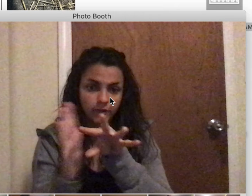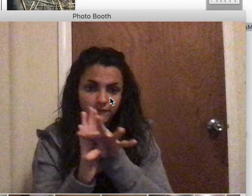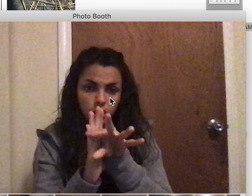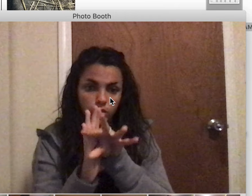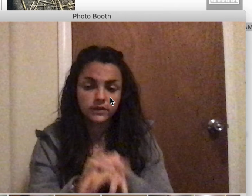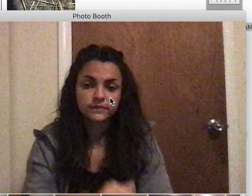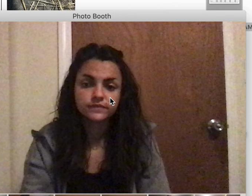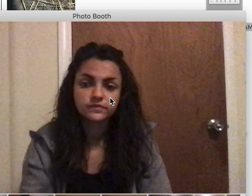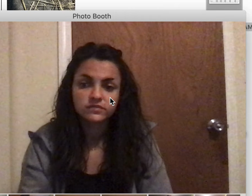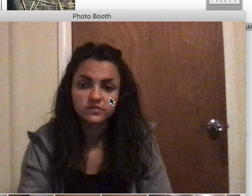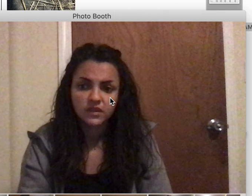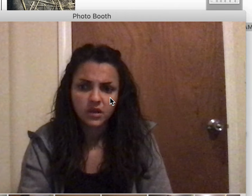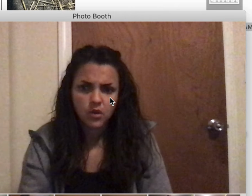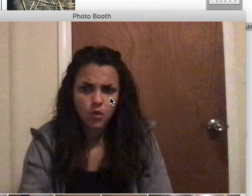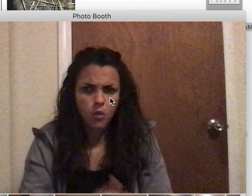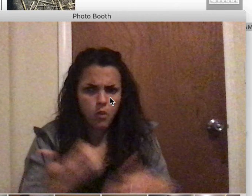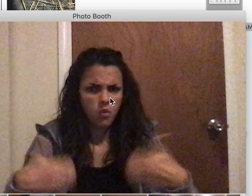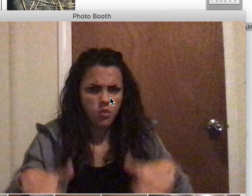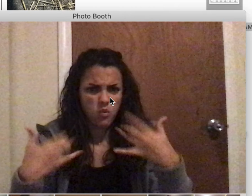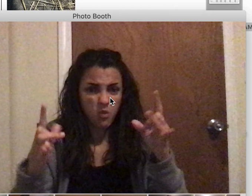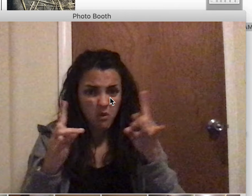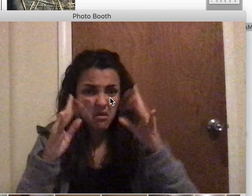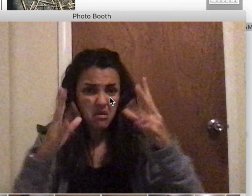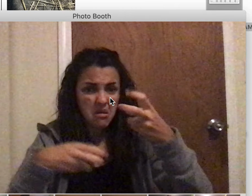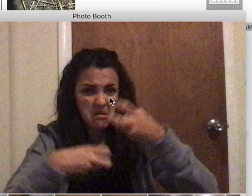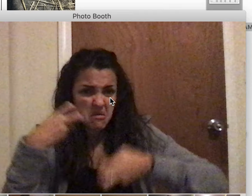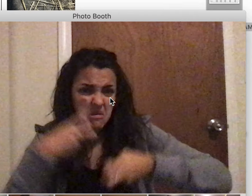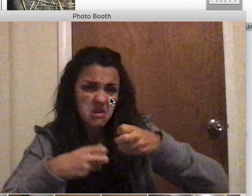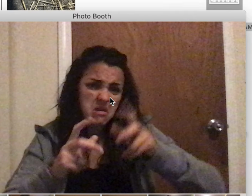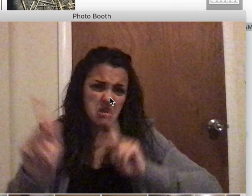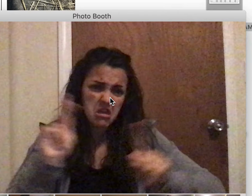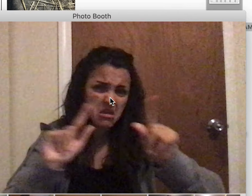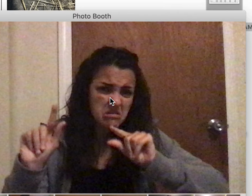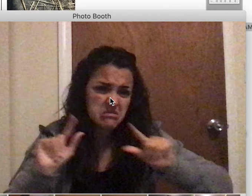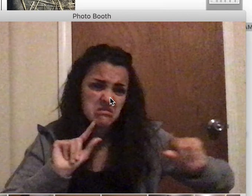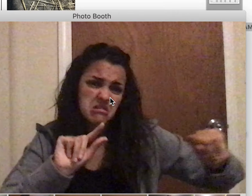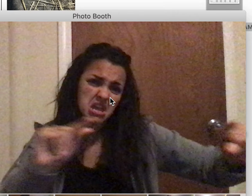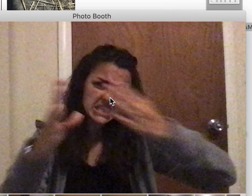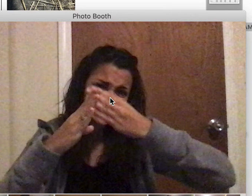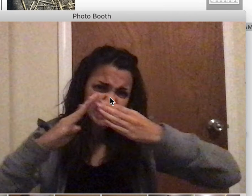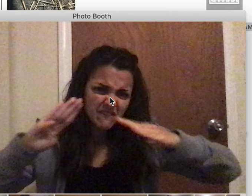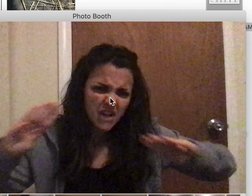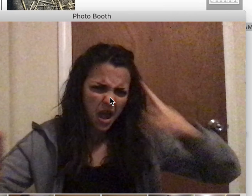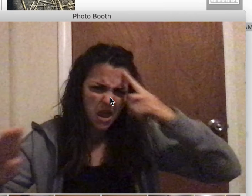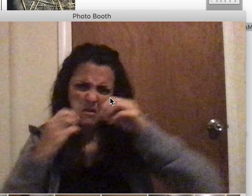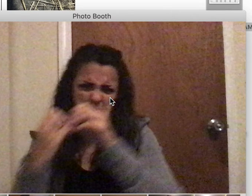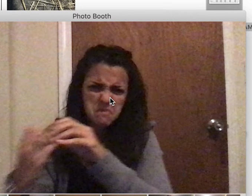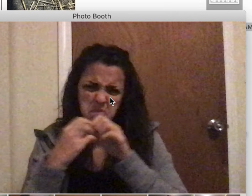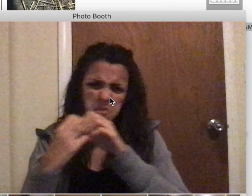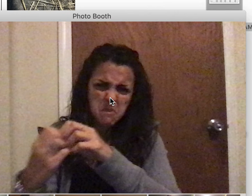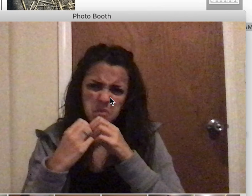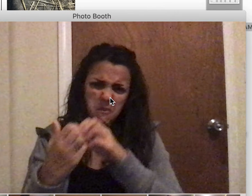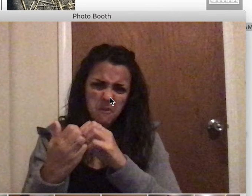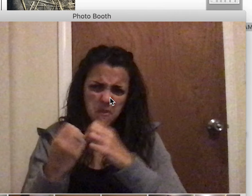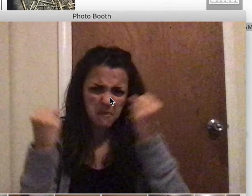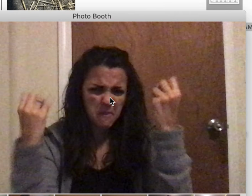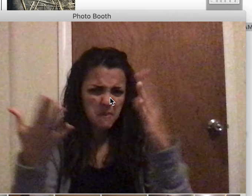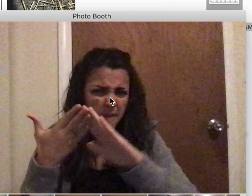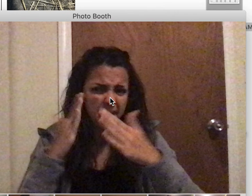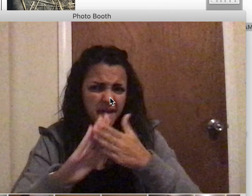It's a volatile issue that residents say is dividing a growing number of towns around the country. The drilling controversy has